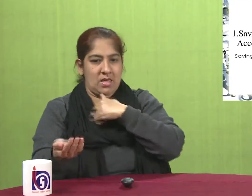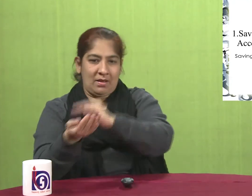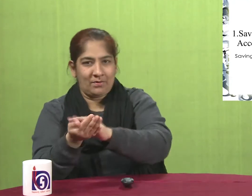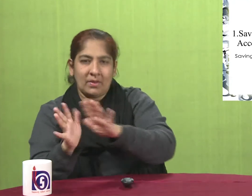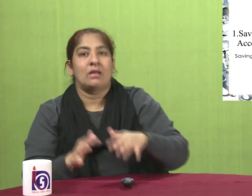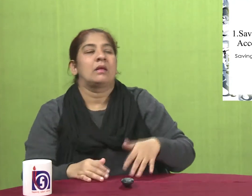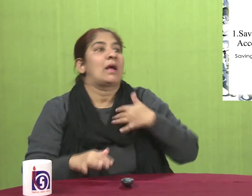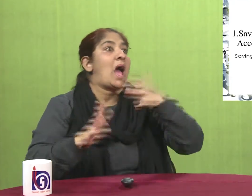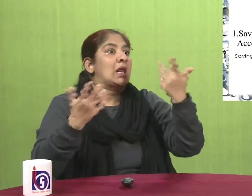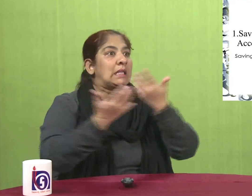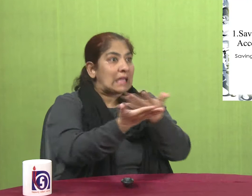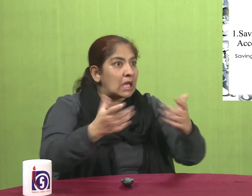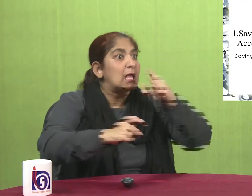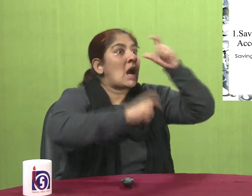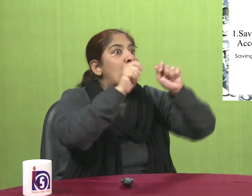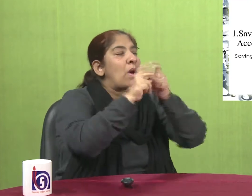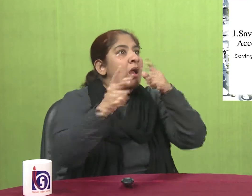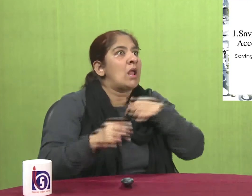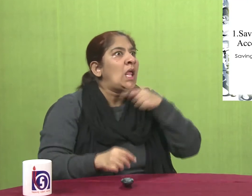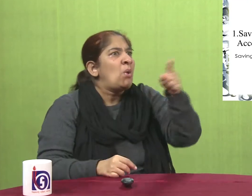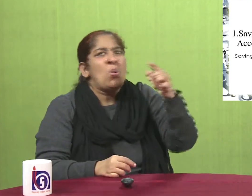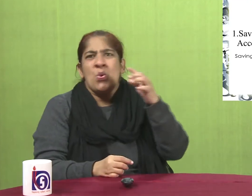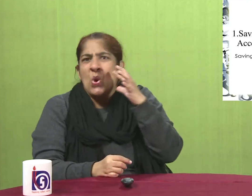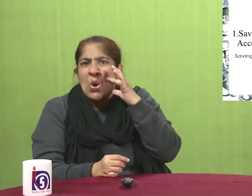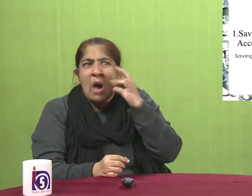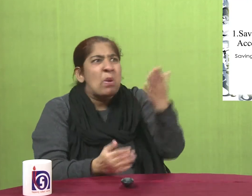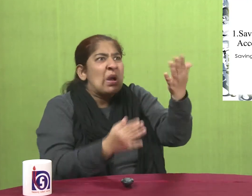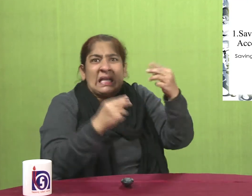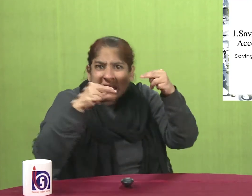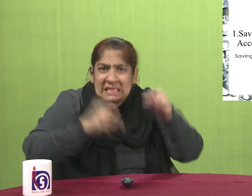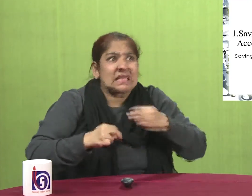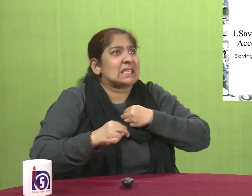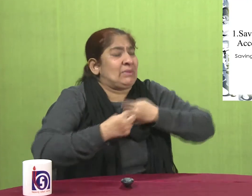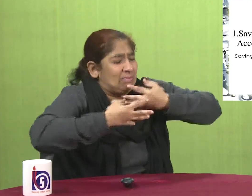for example, if you have 1 lakh in your account and you see that